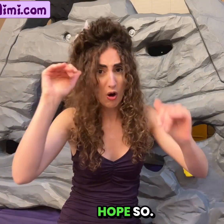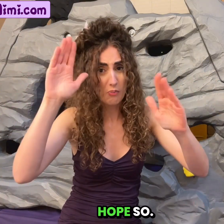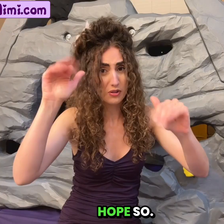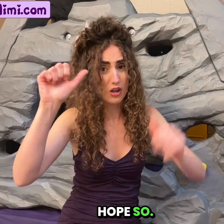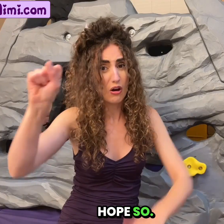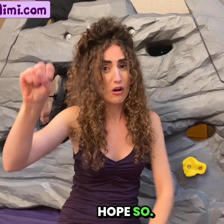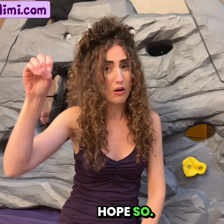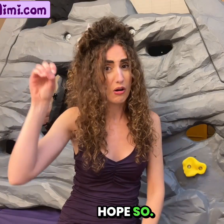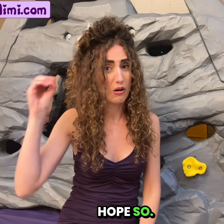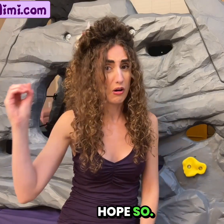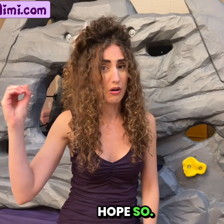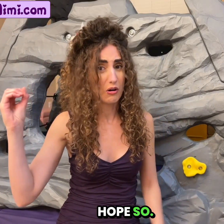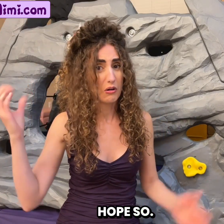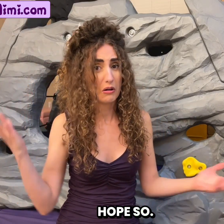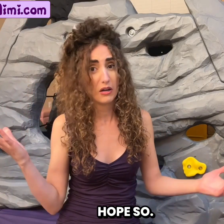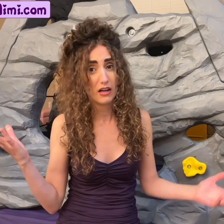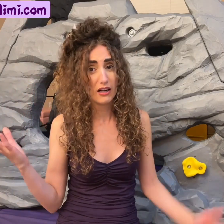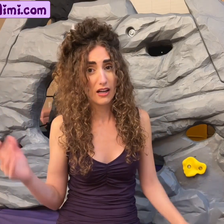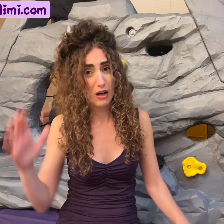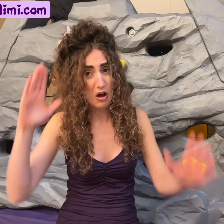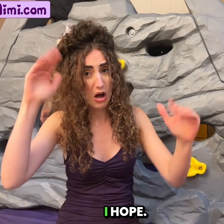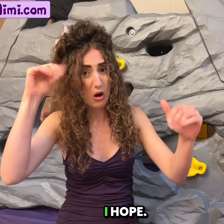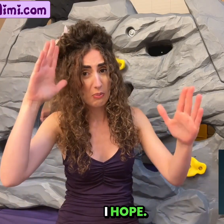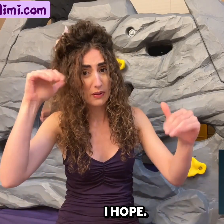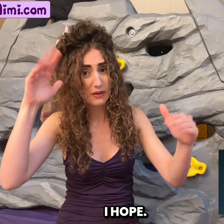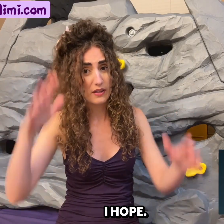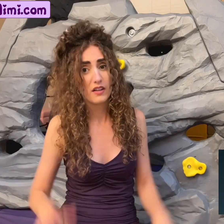Hope so. I hope.